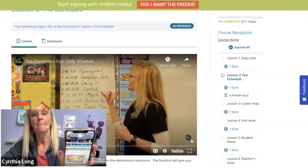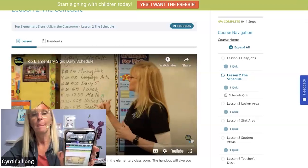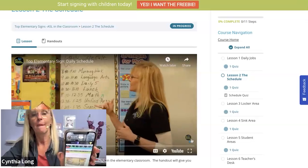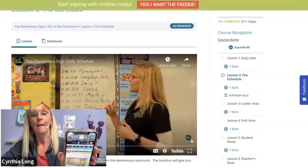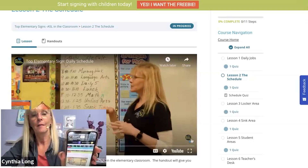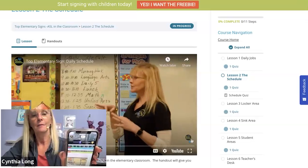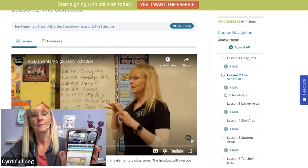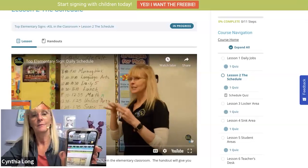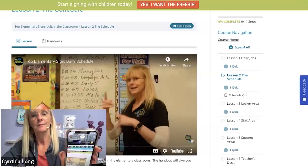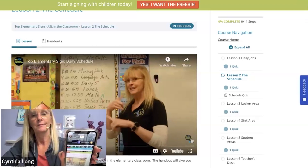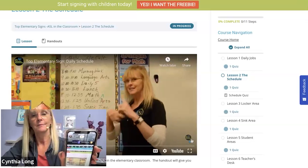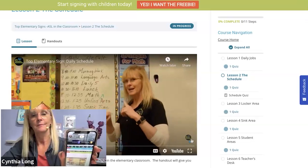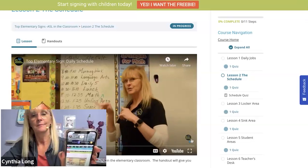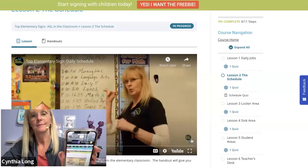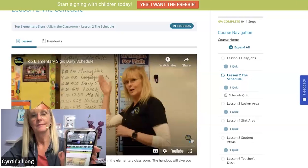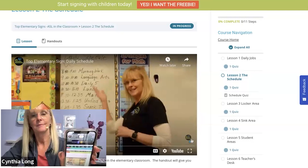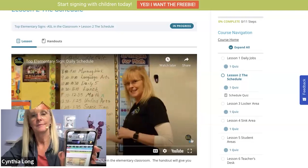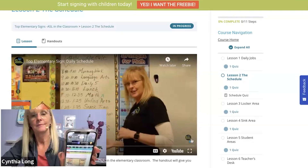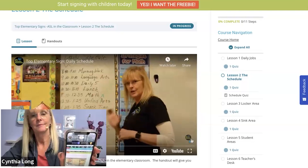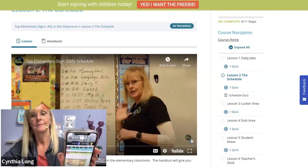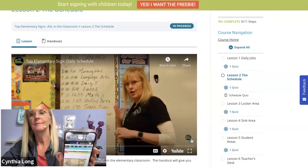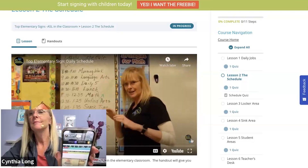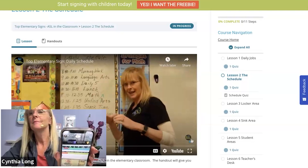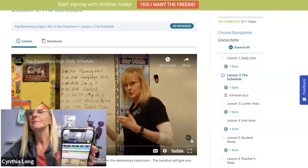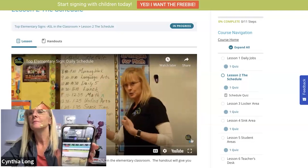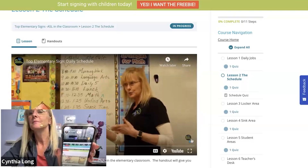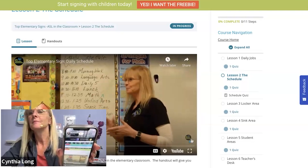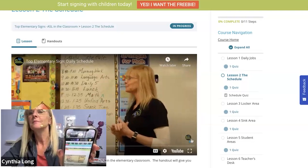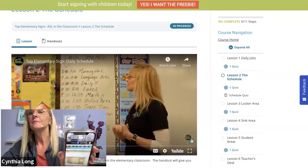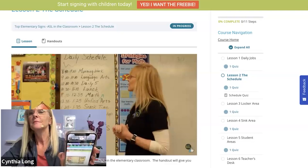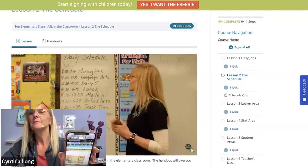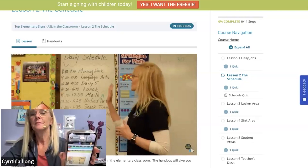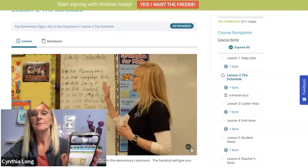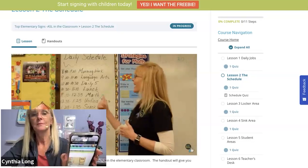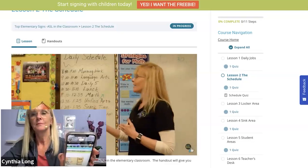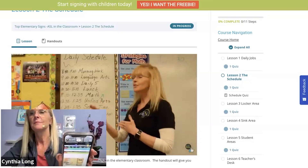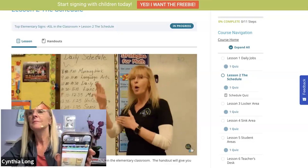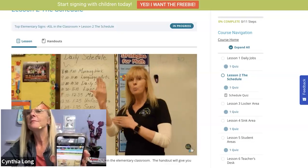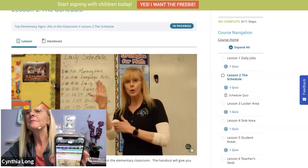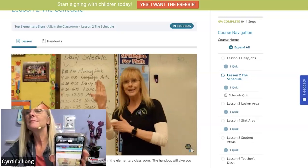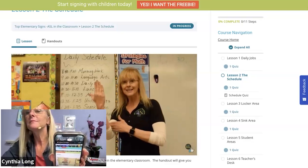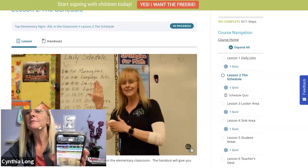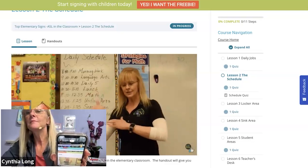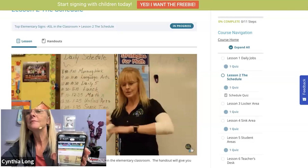This one, I'm just going to explain the signs for what is here in our classroom. You have morning, so this